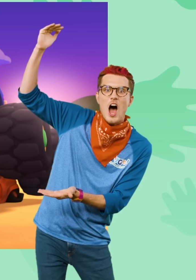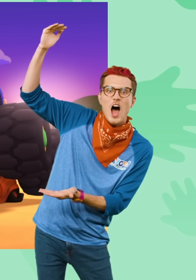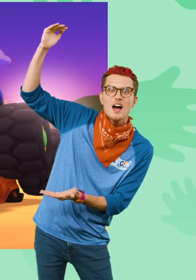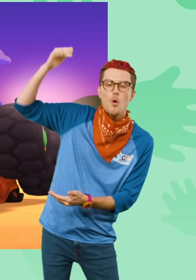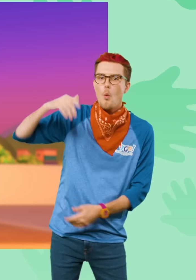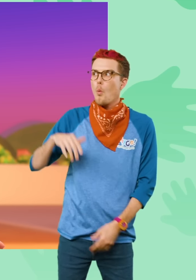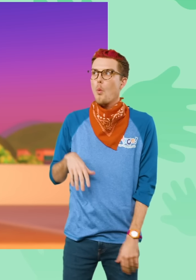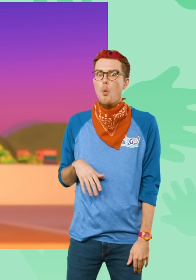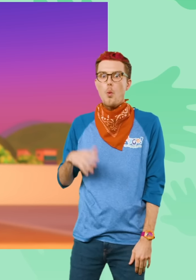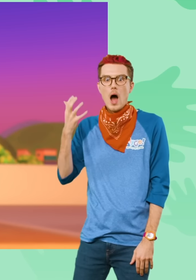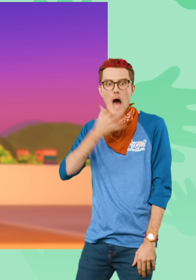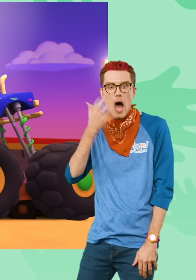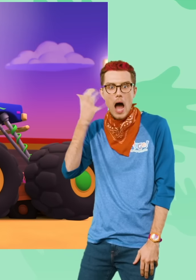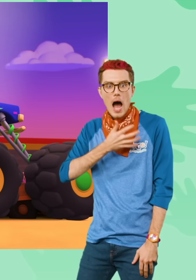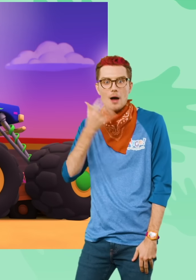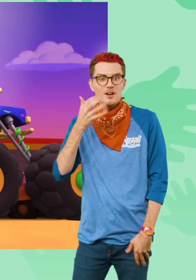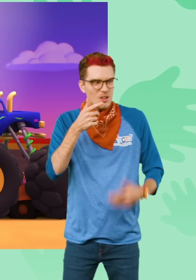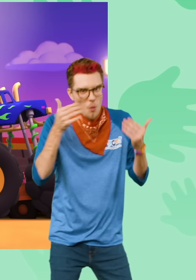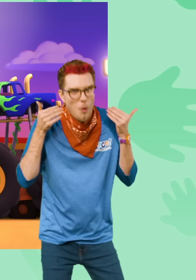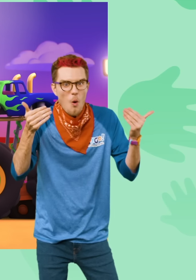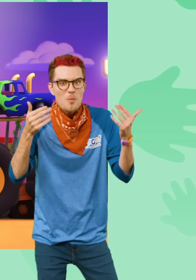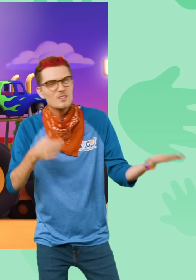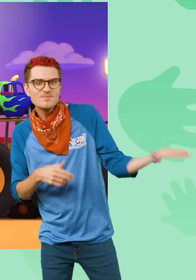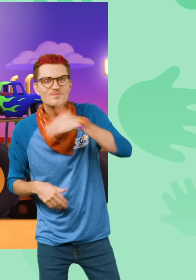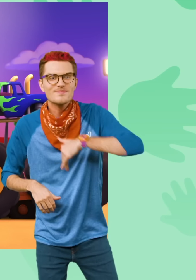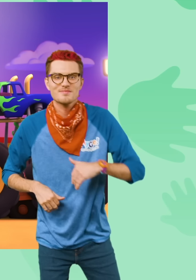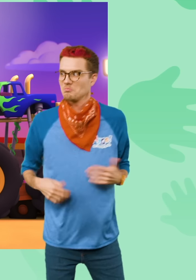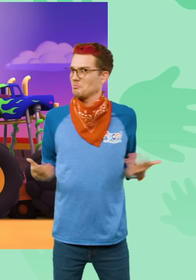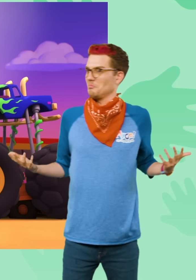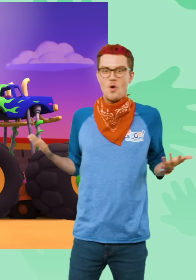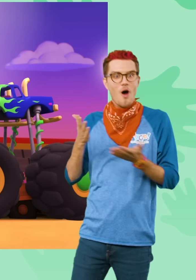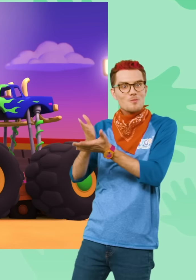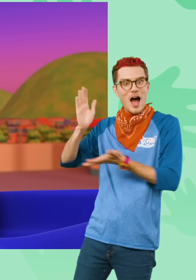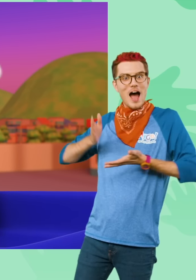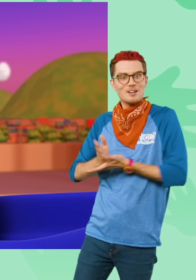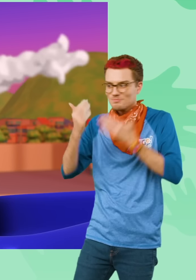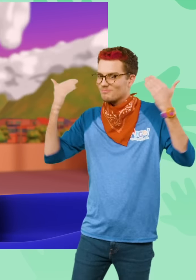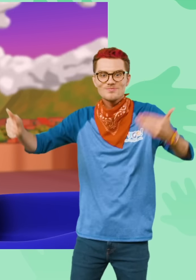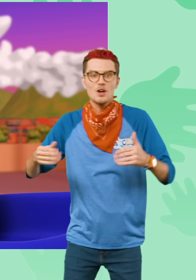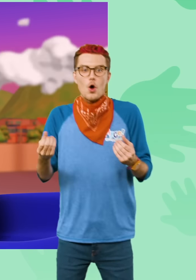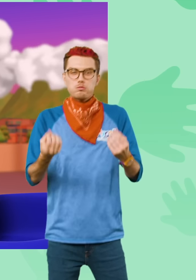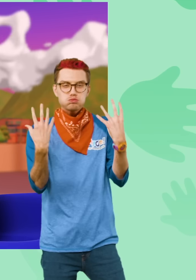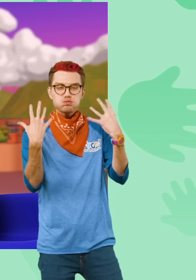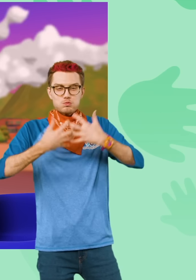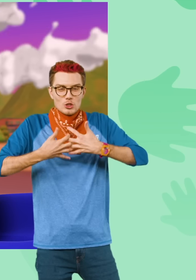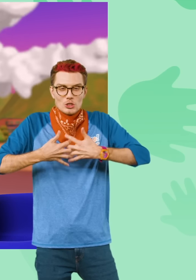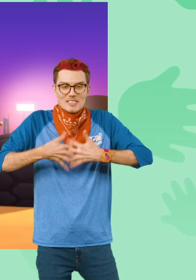feet tall! Wow! Let's do this! All right!